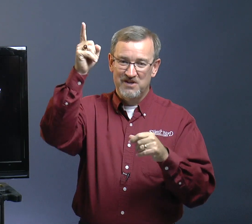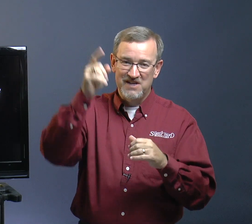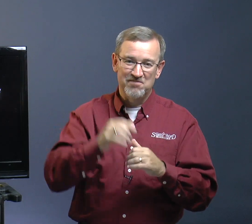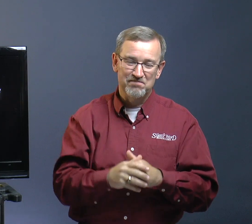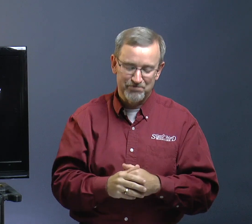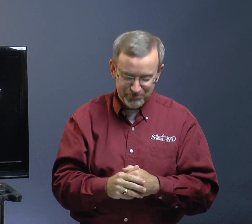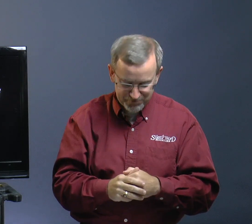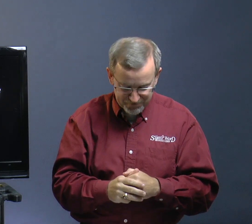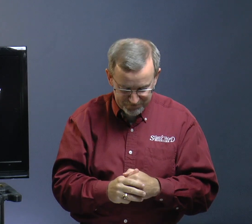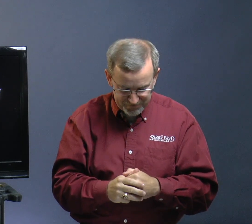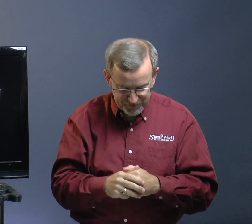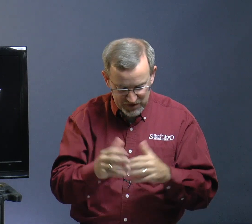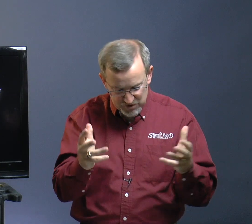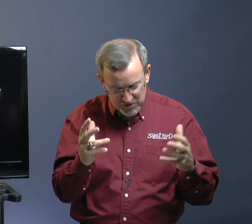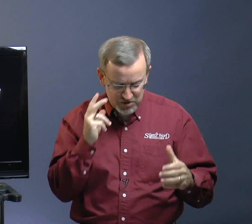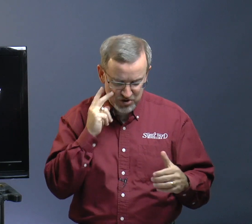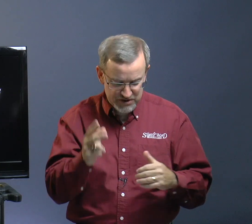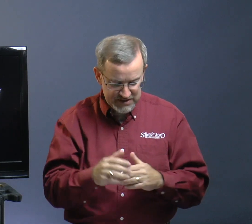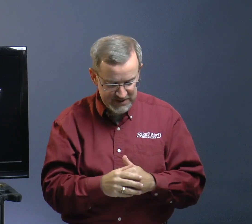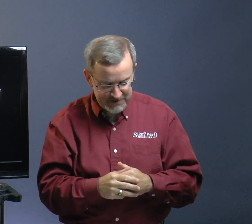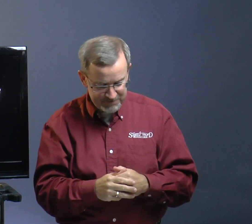him. So I want you to see,